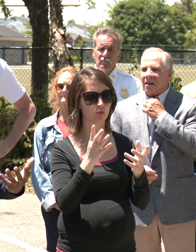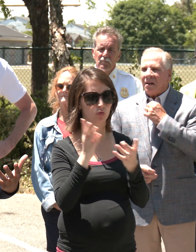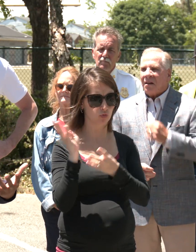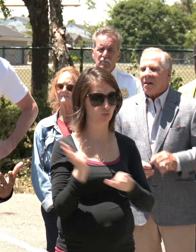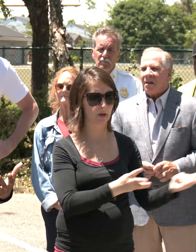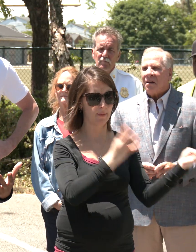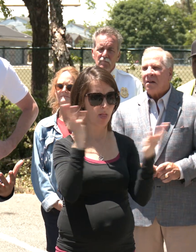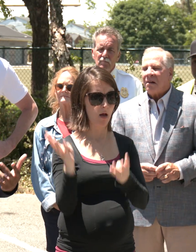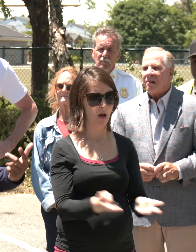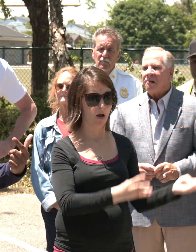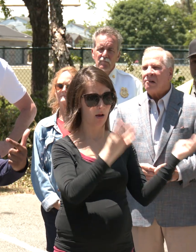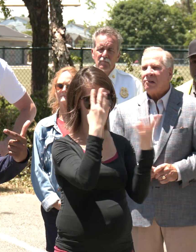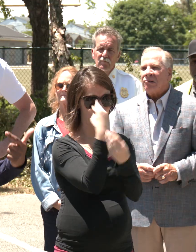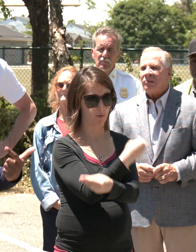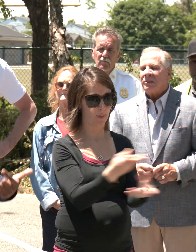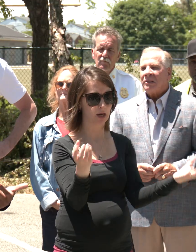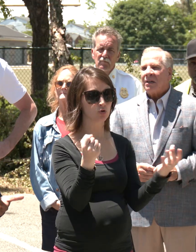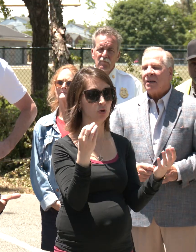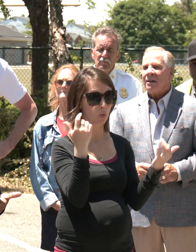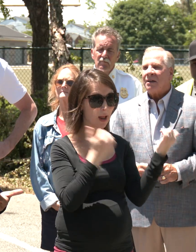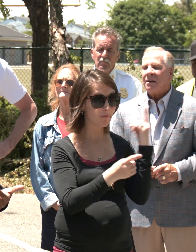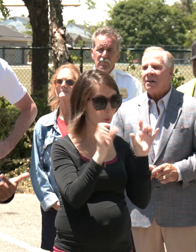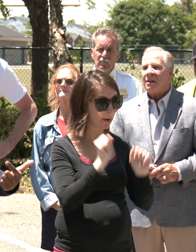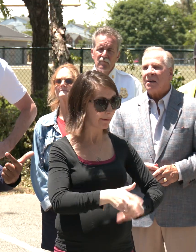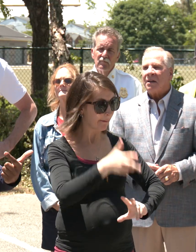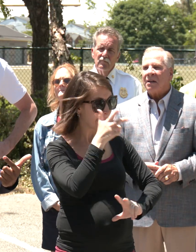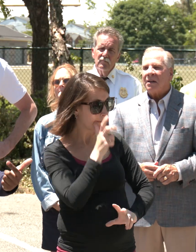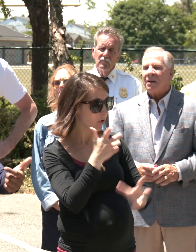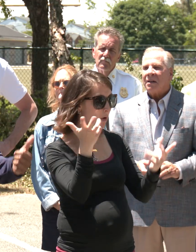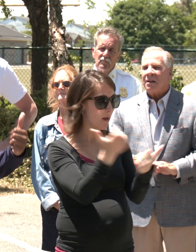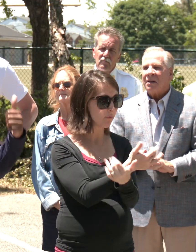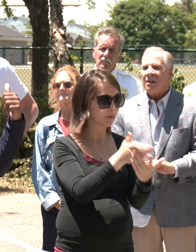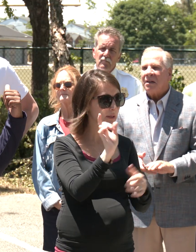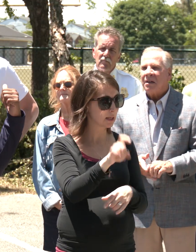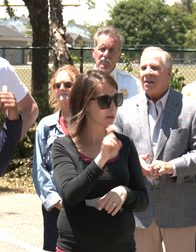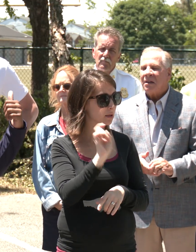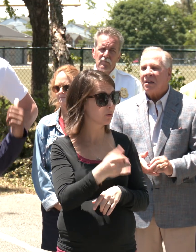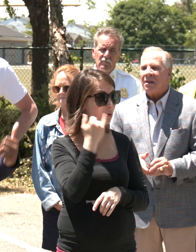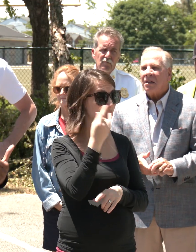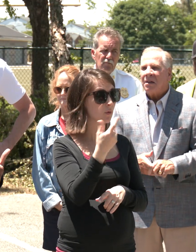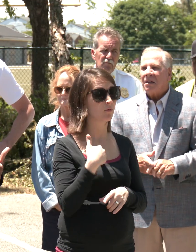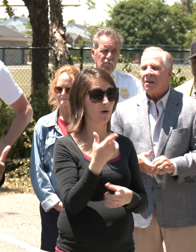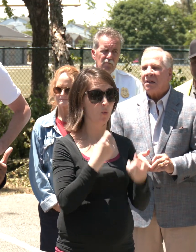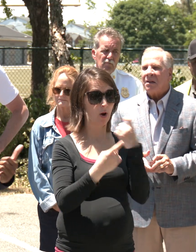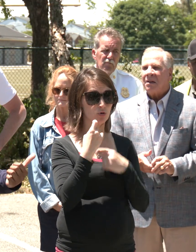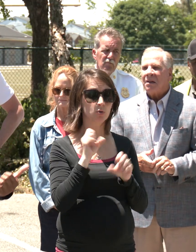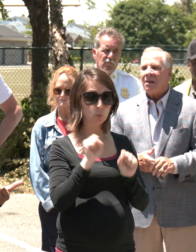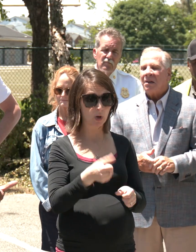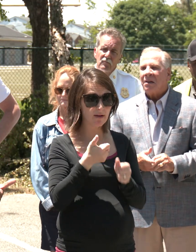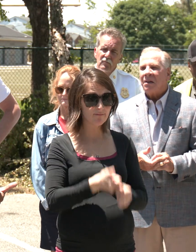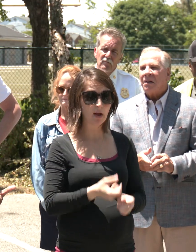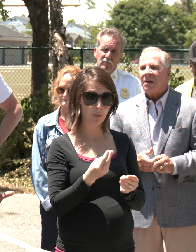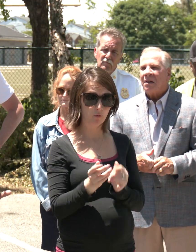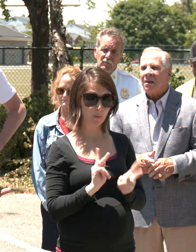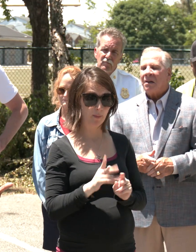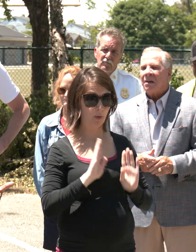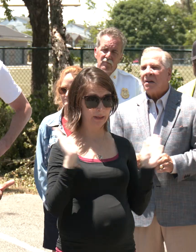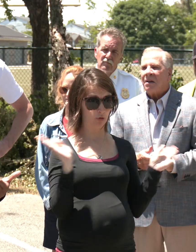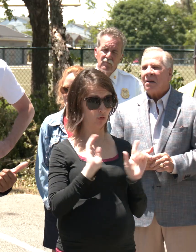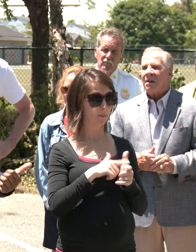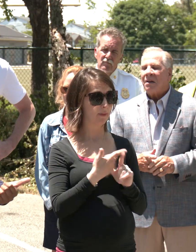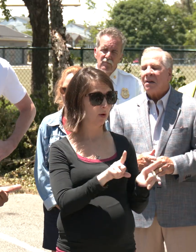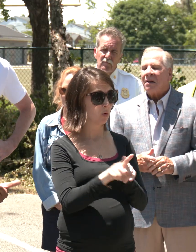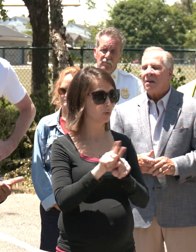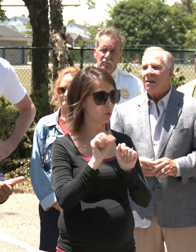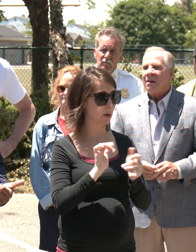streamline those information. So if you got questions, not only can you follow a number of people up here, but you can also contact our